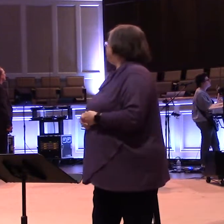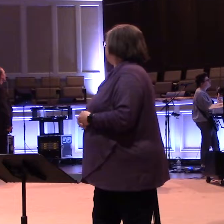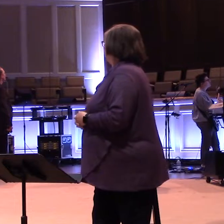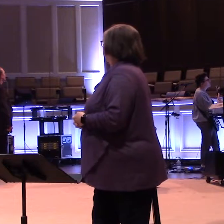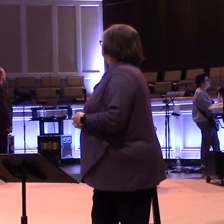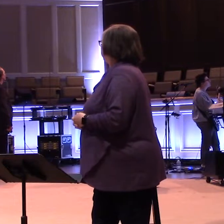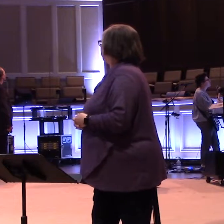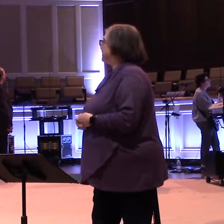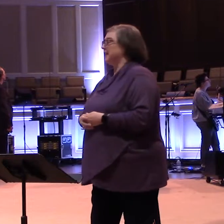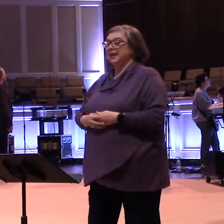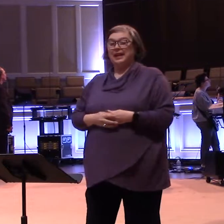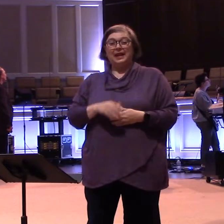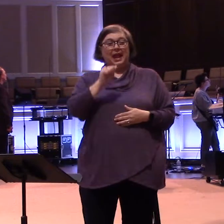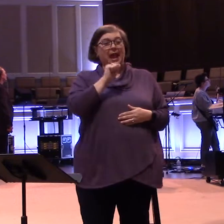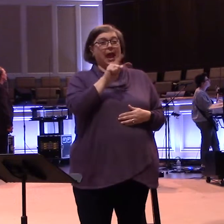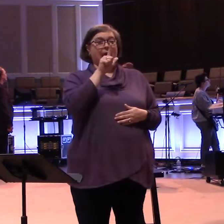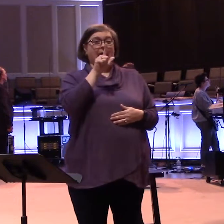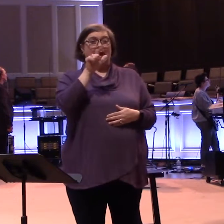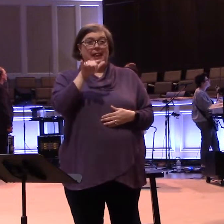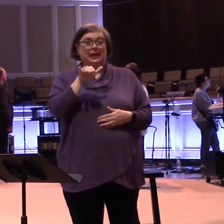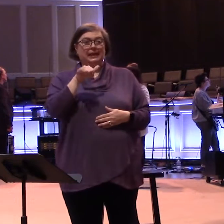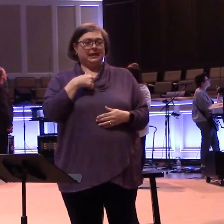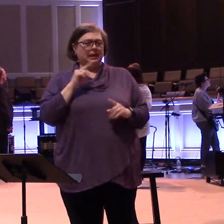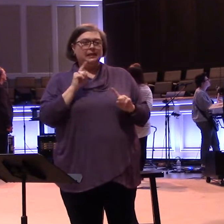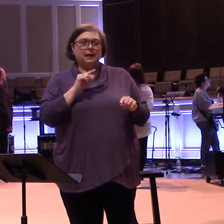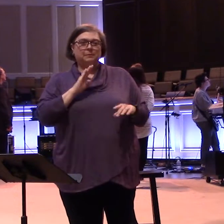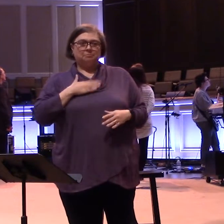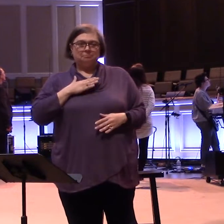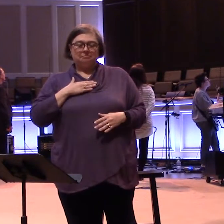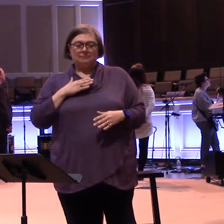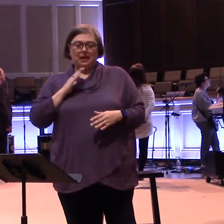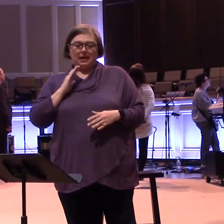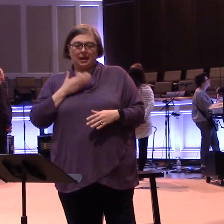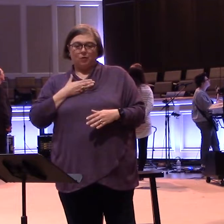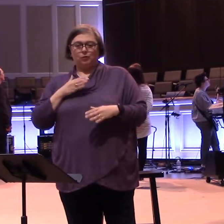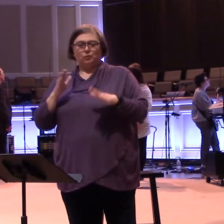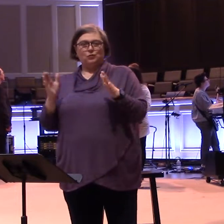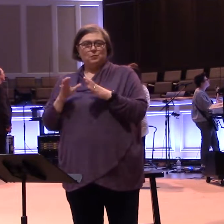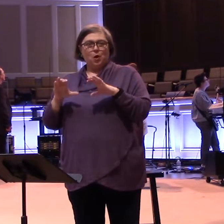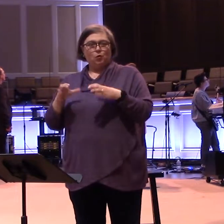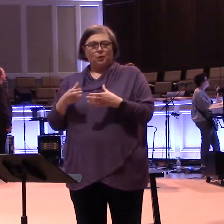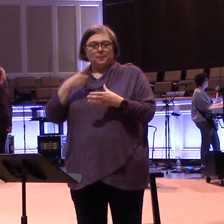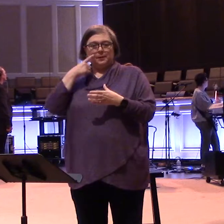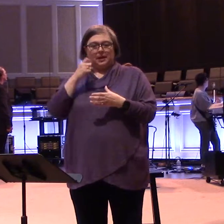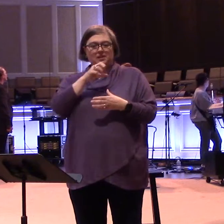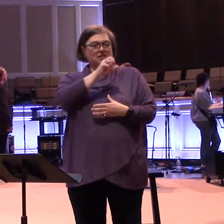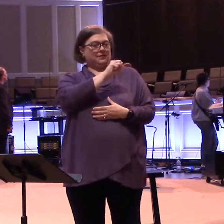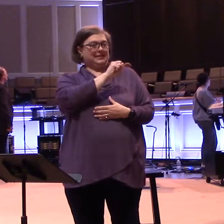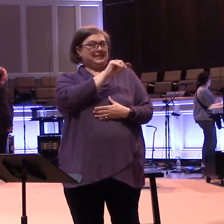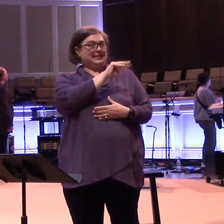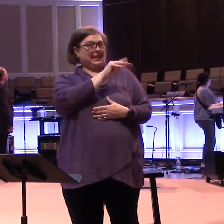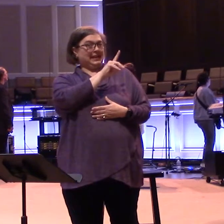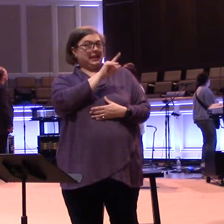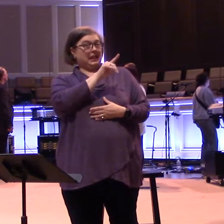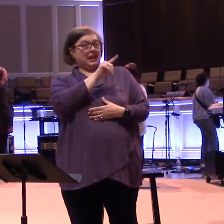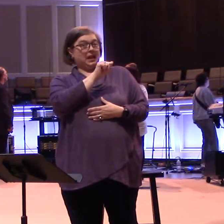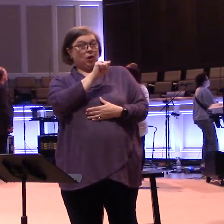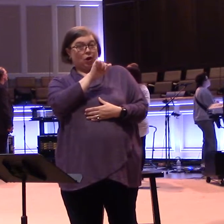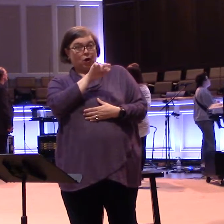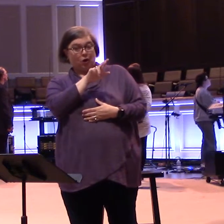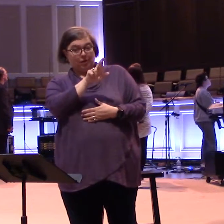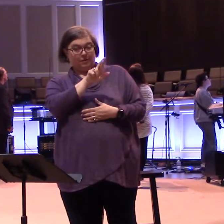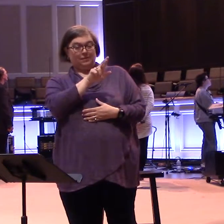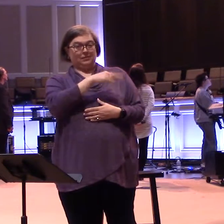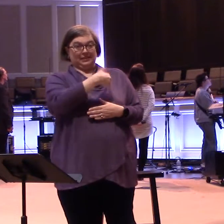And Allie came to small group because of Sinclair. She had gone through some moments in life that were kind of hard. She lost